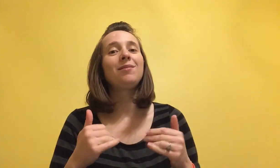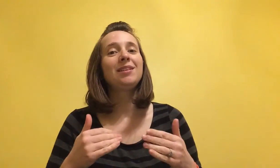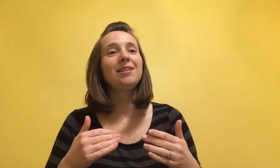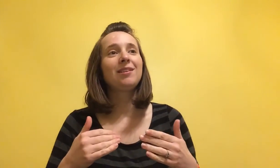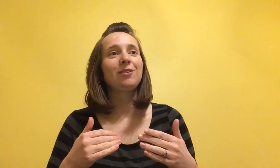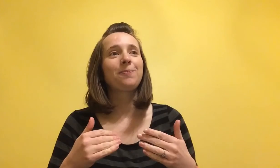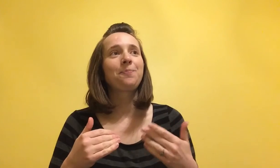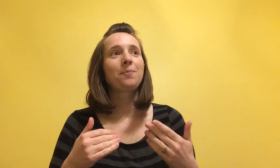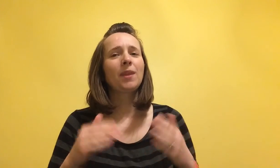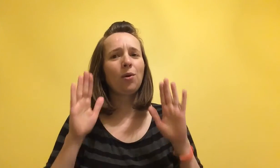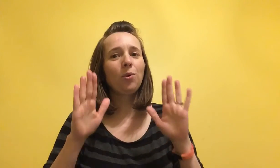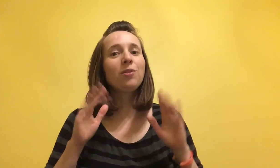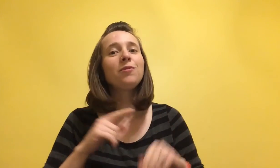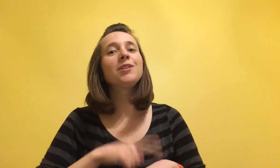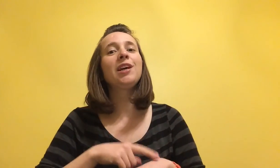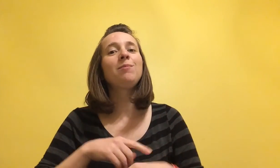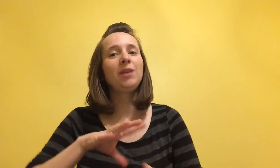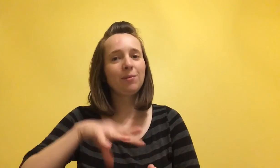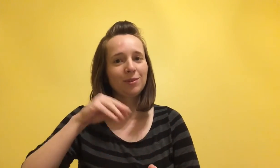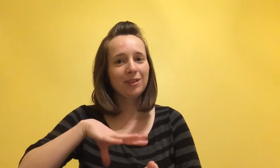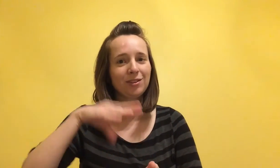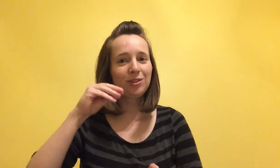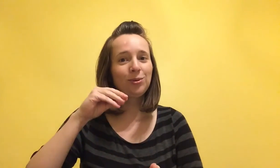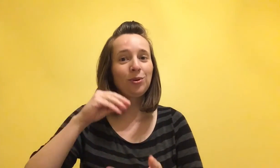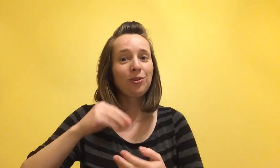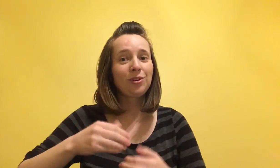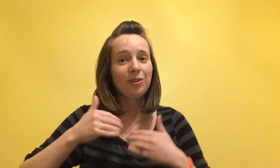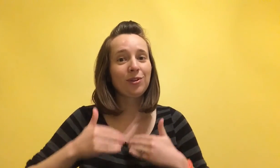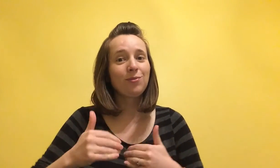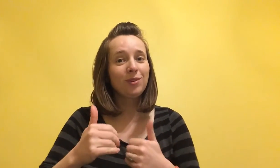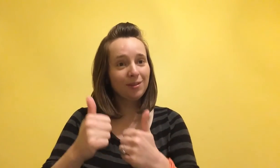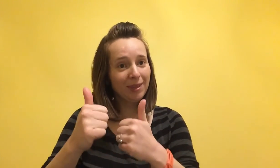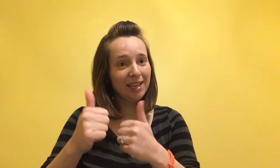having a wonderful time being able to actually learn along with me.